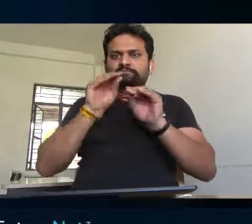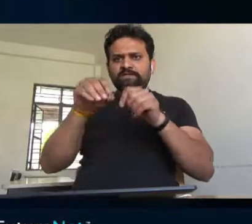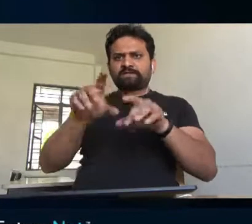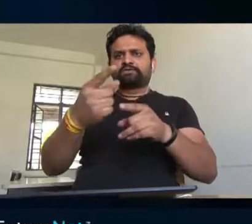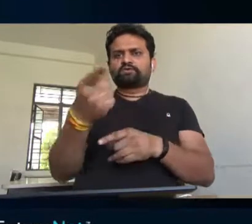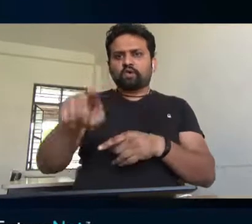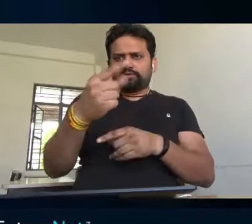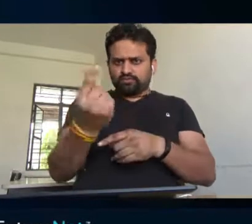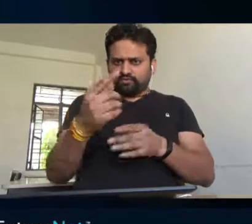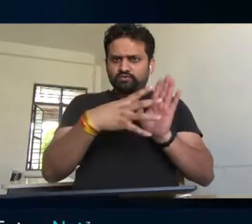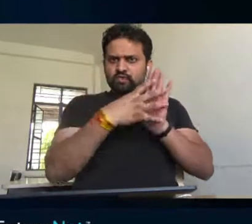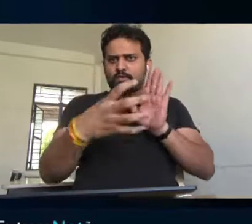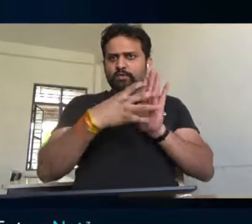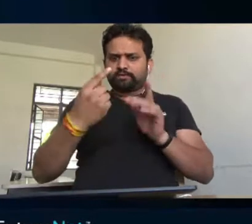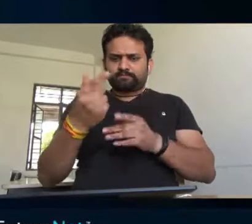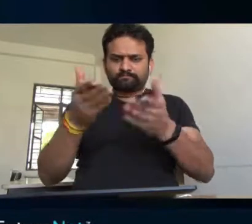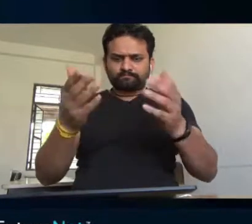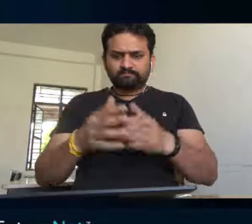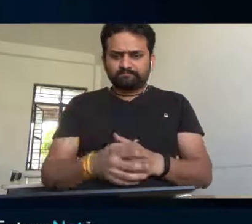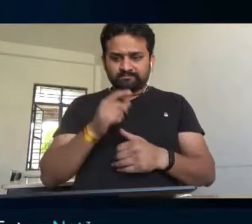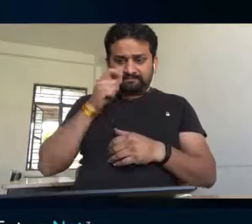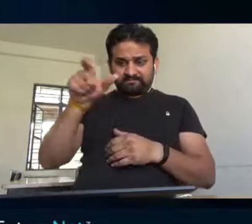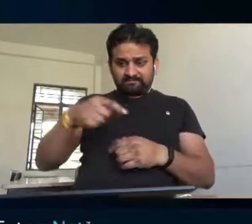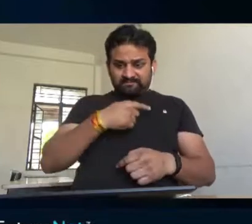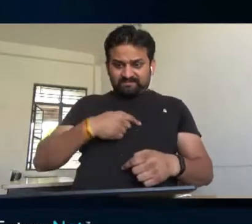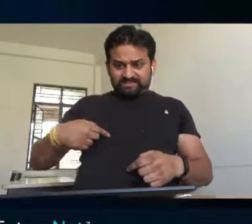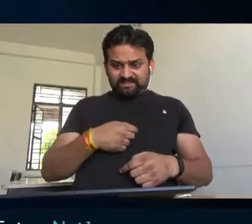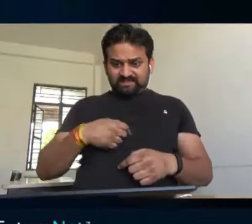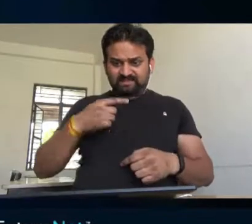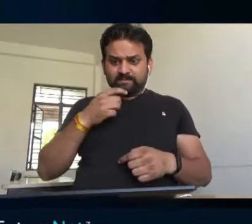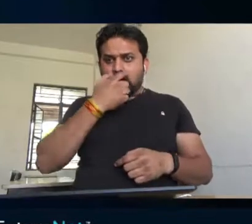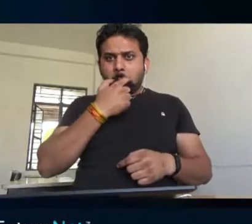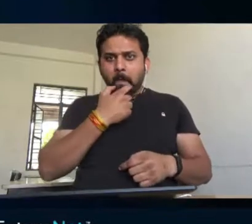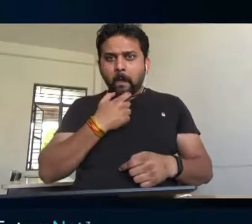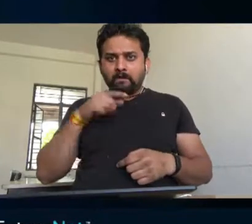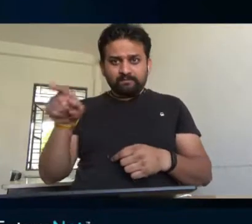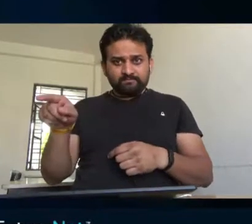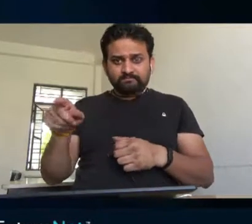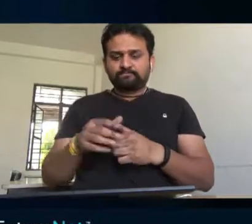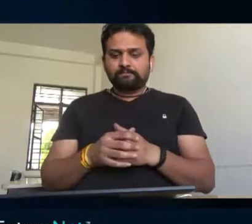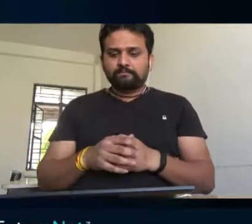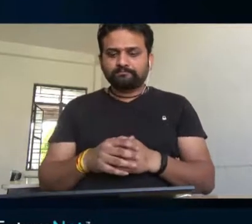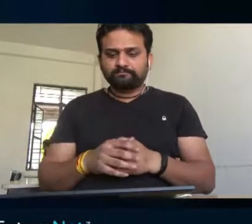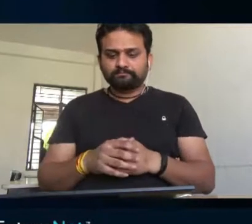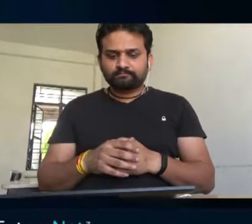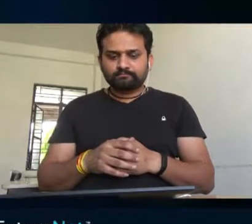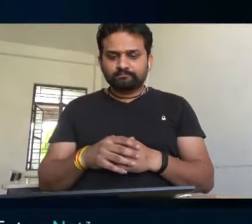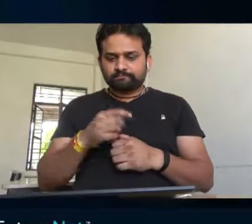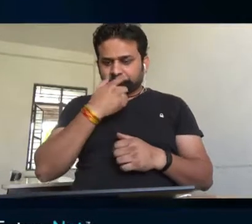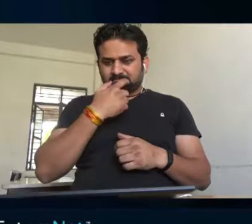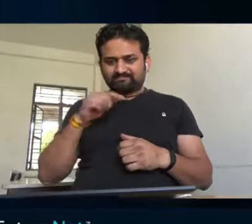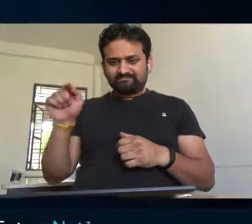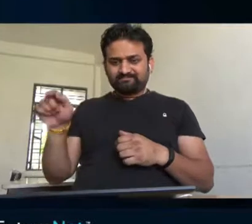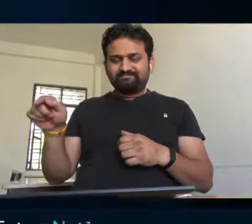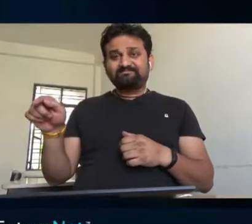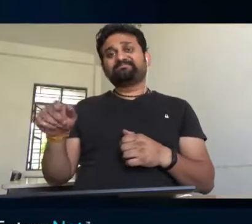activities. Yeah? Look, the company is doing this. This is a big company. They have success, and they share this success with others. And